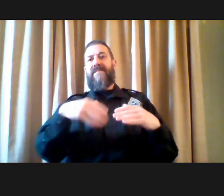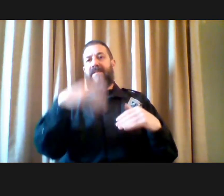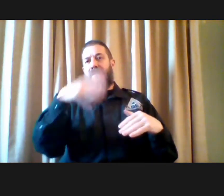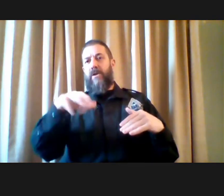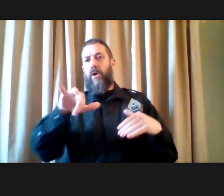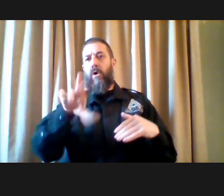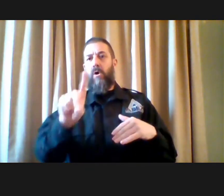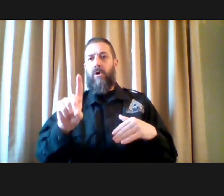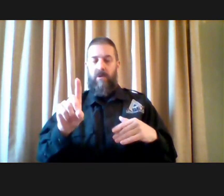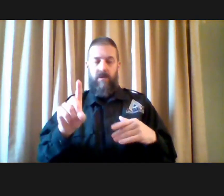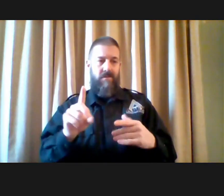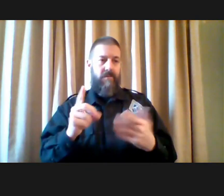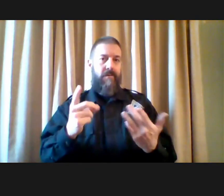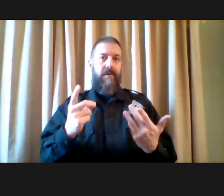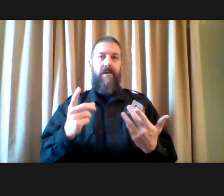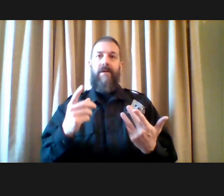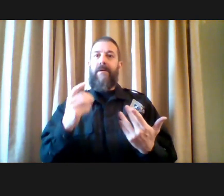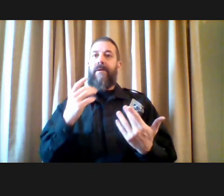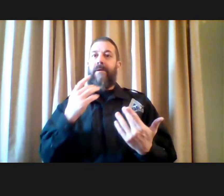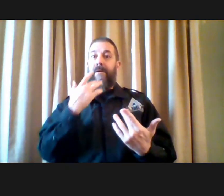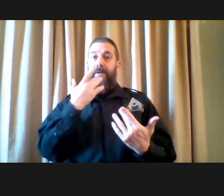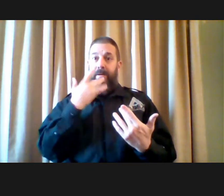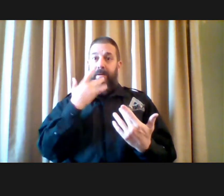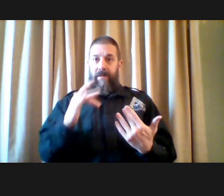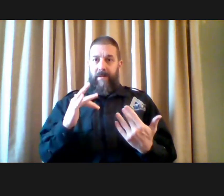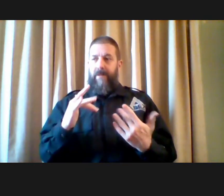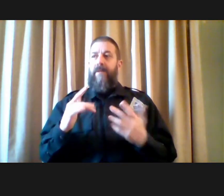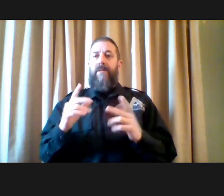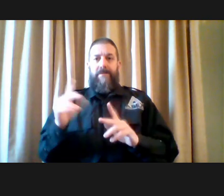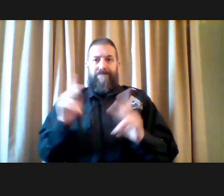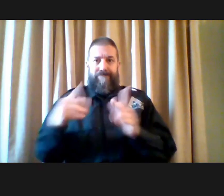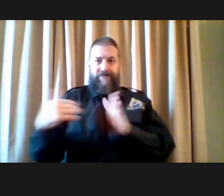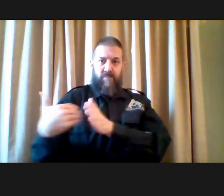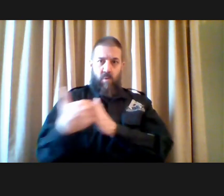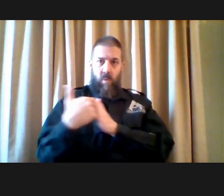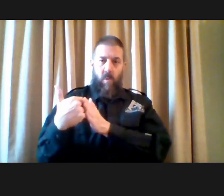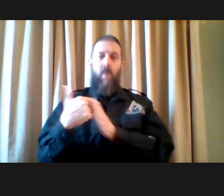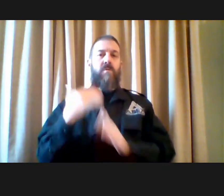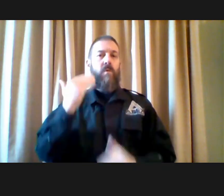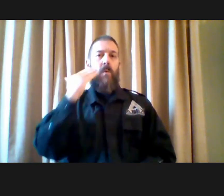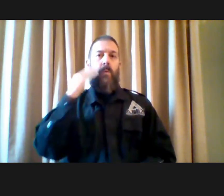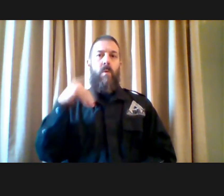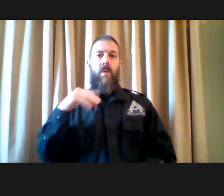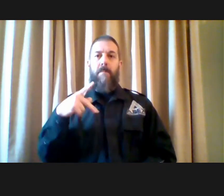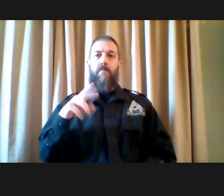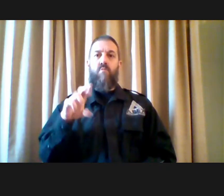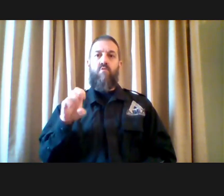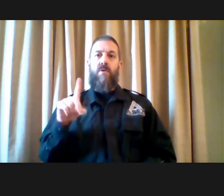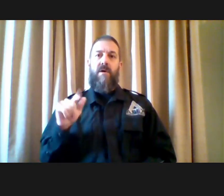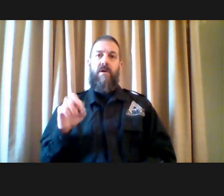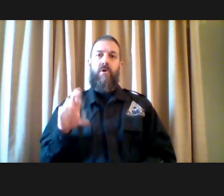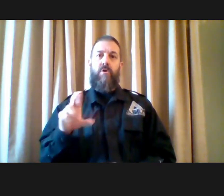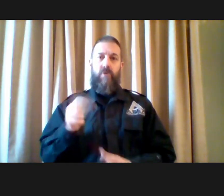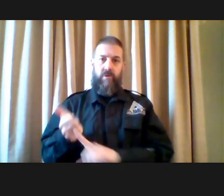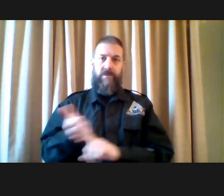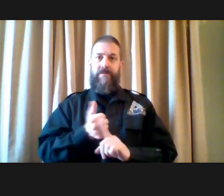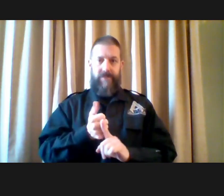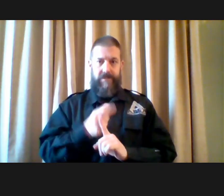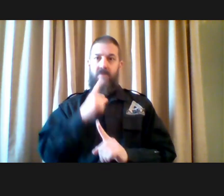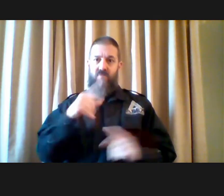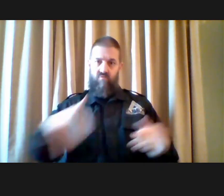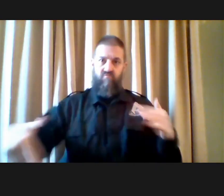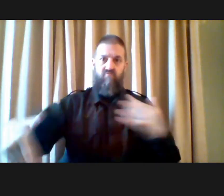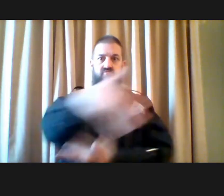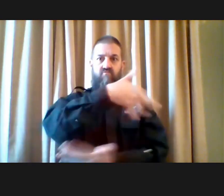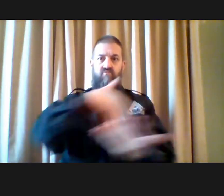next door understand predators are predators. And Mm-hmm. it's our job to protect our pets and our animals. It's not the